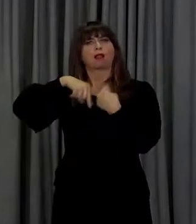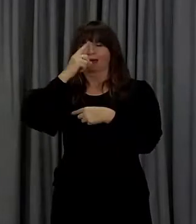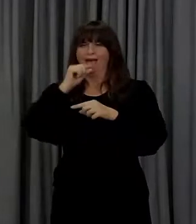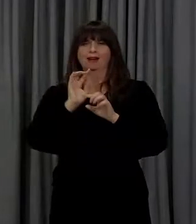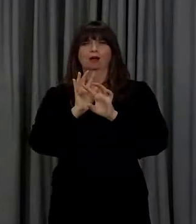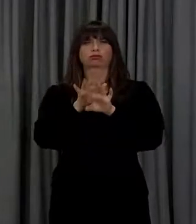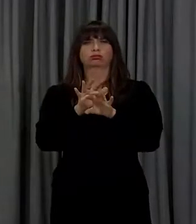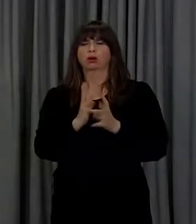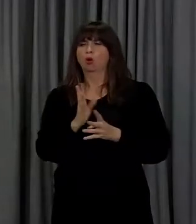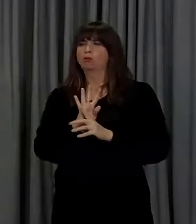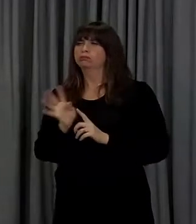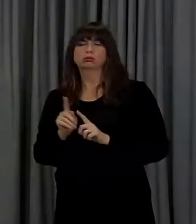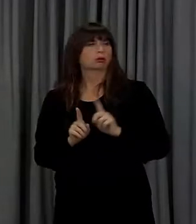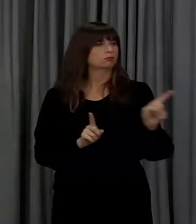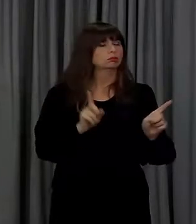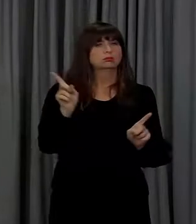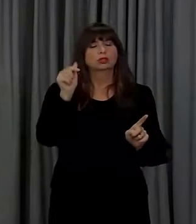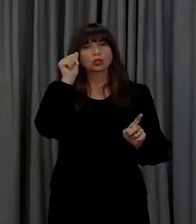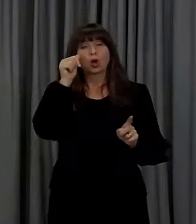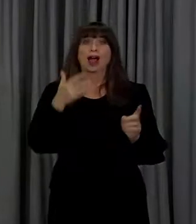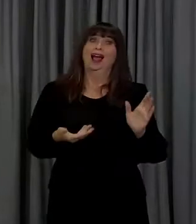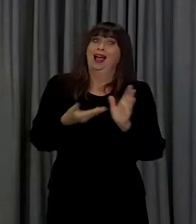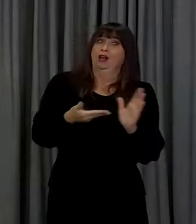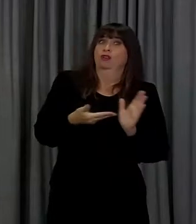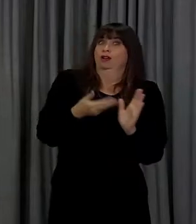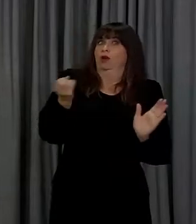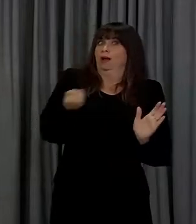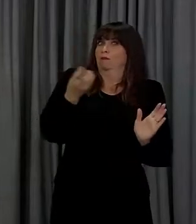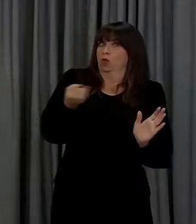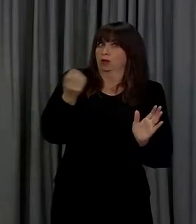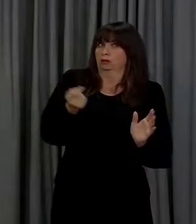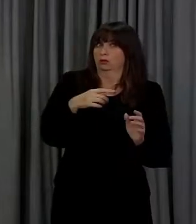we'll have 100 more ambulance clinicians by then.